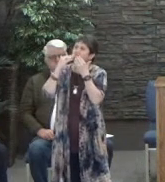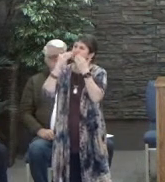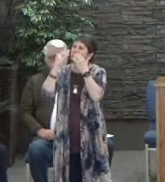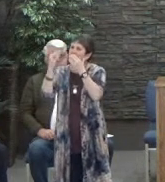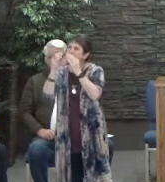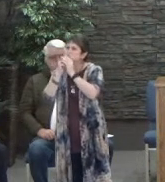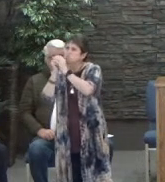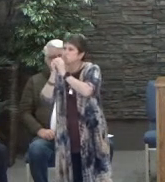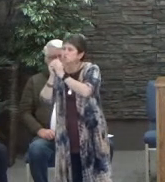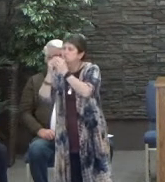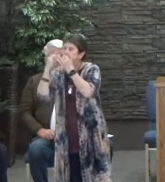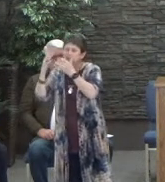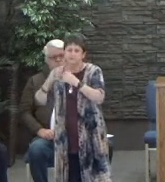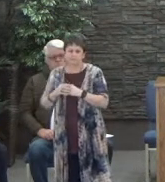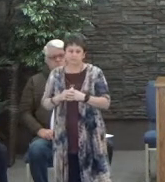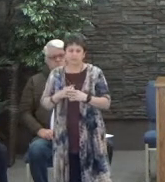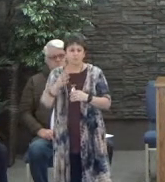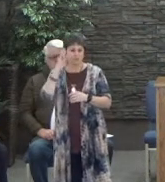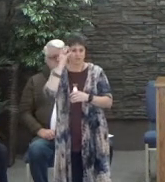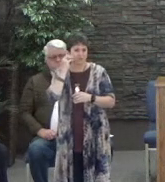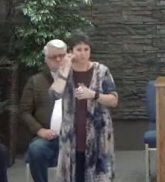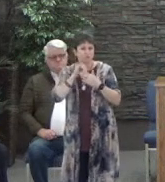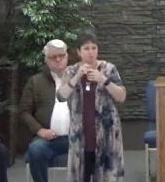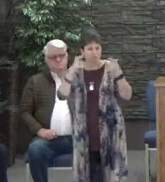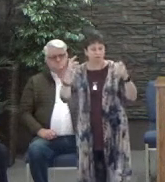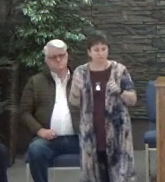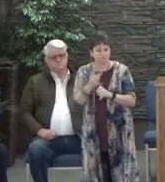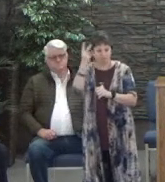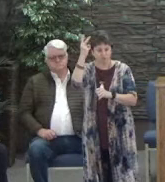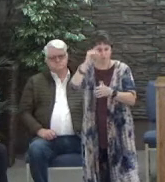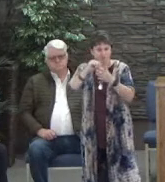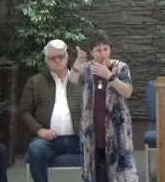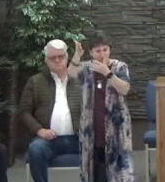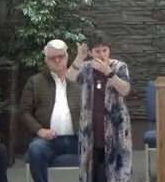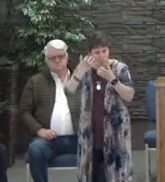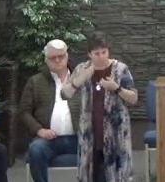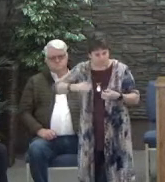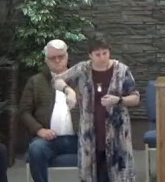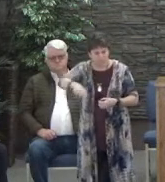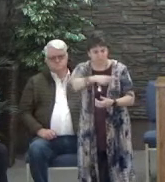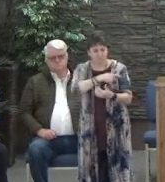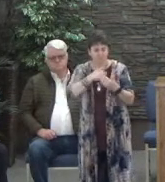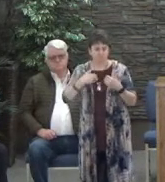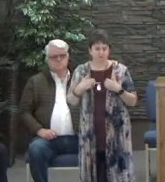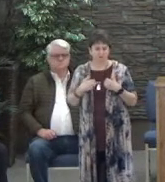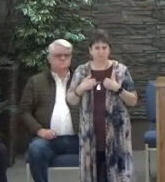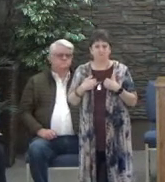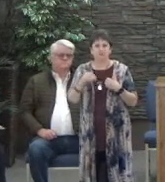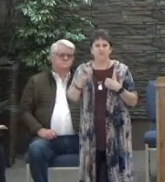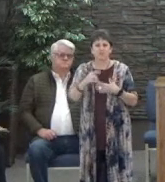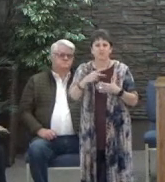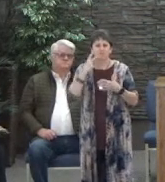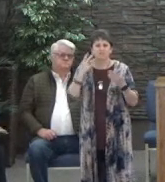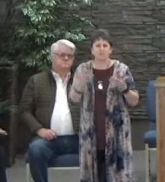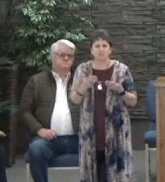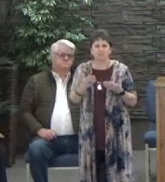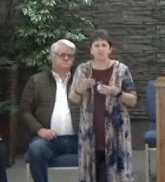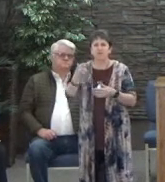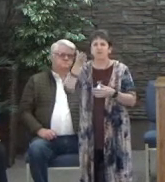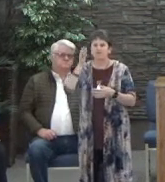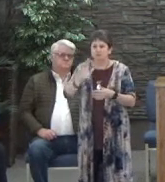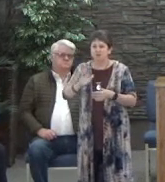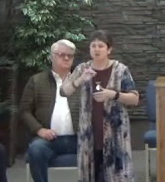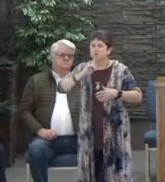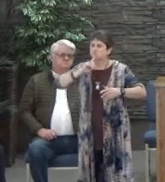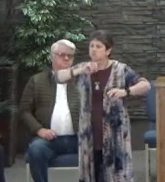gratitude, worship. And we experience this great victory that God wants for us. And that's what we see here. God